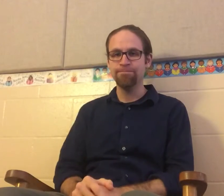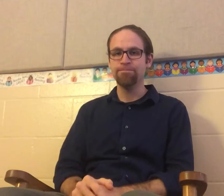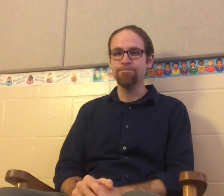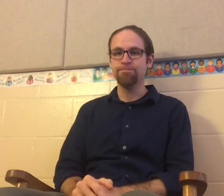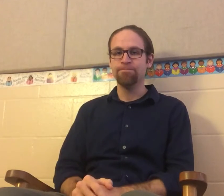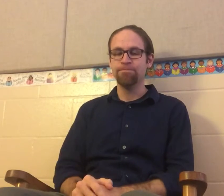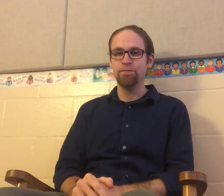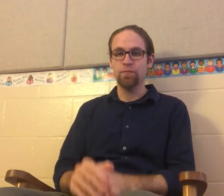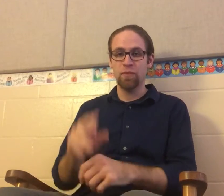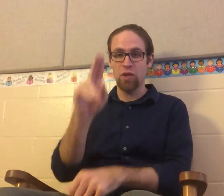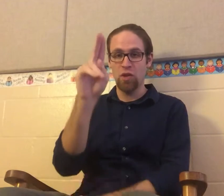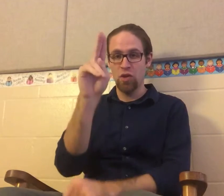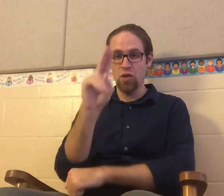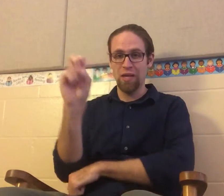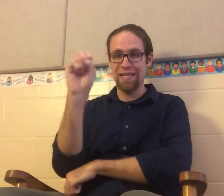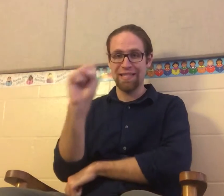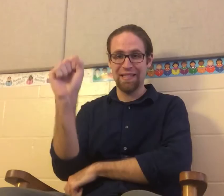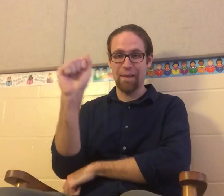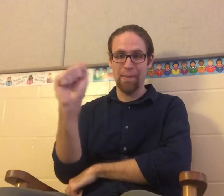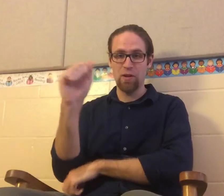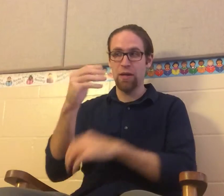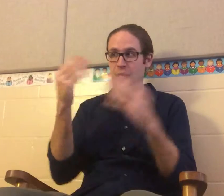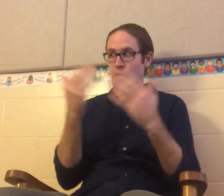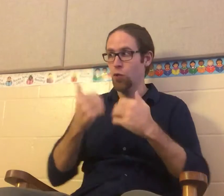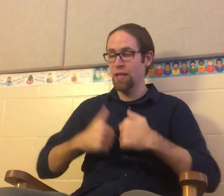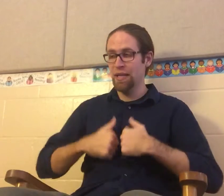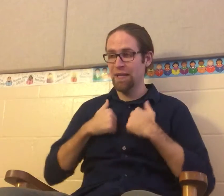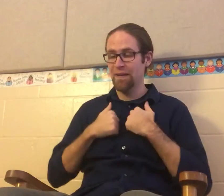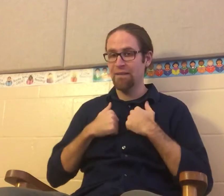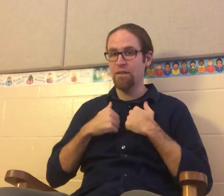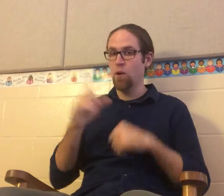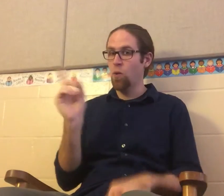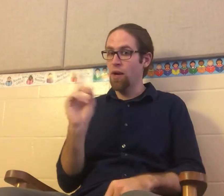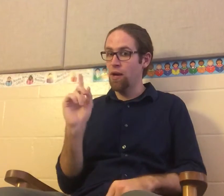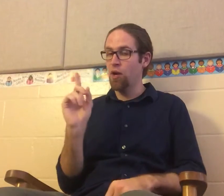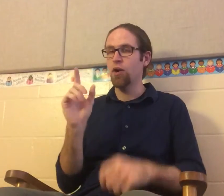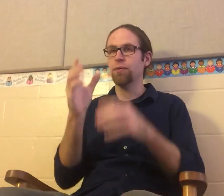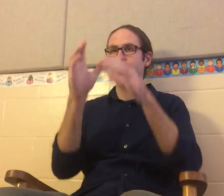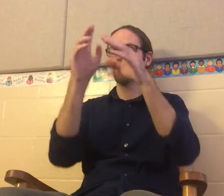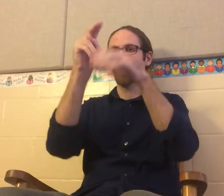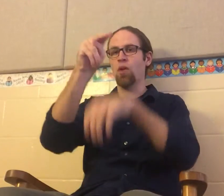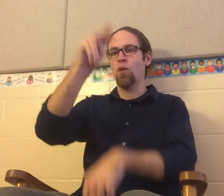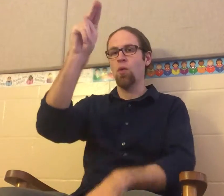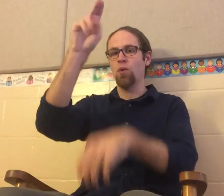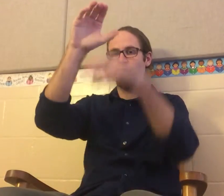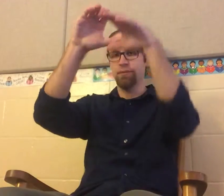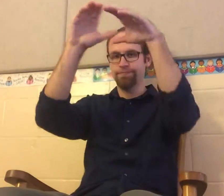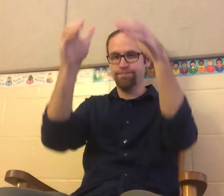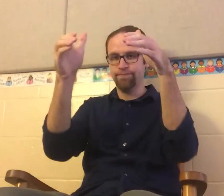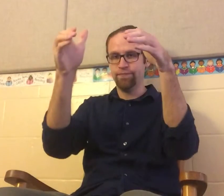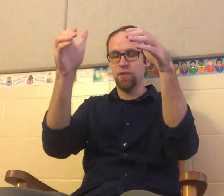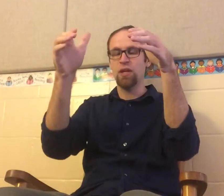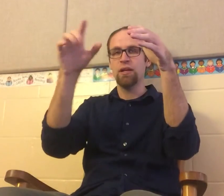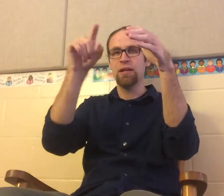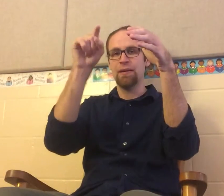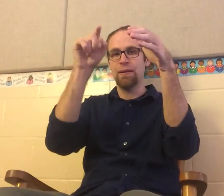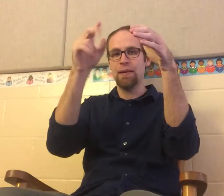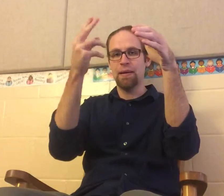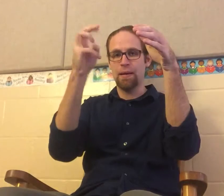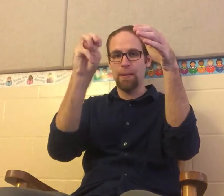The United States, where we live, is located in the northern hemisphere. Earth can also be divided into two halves